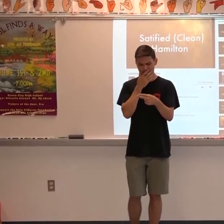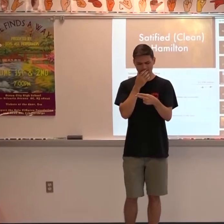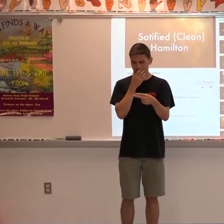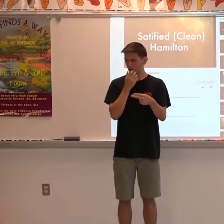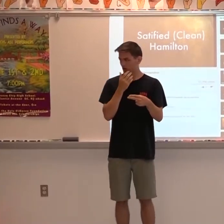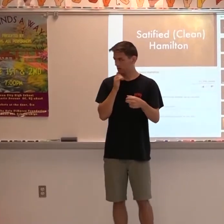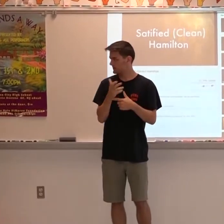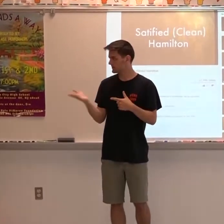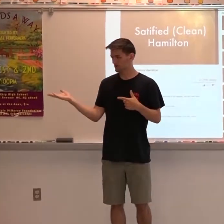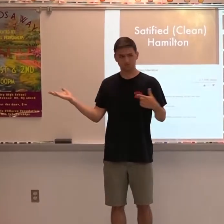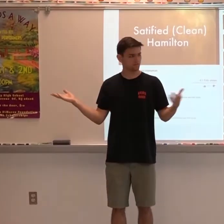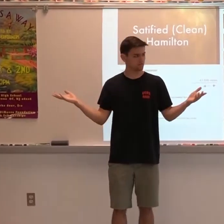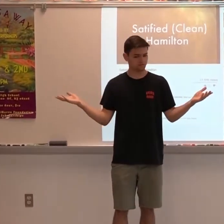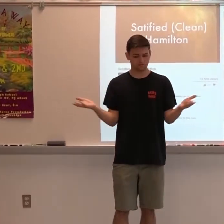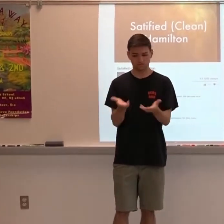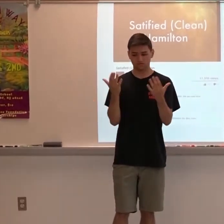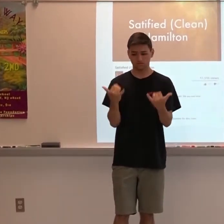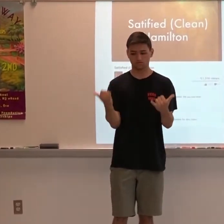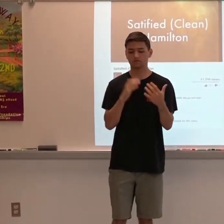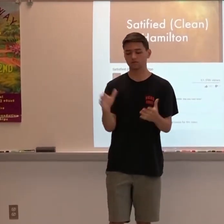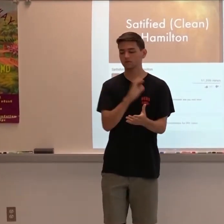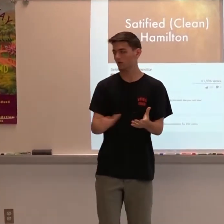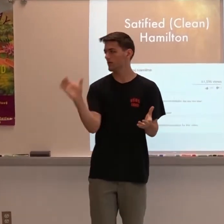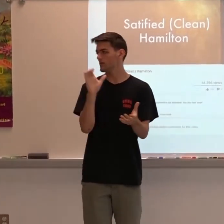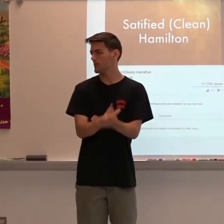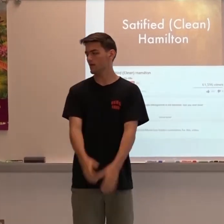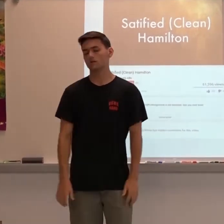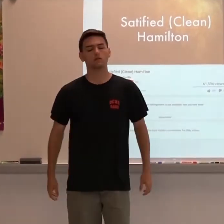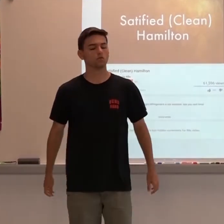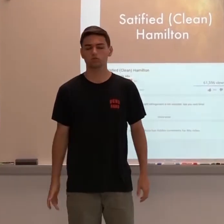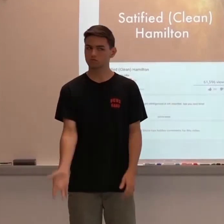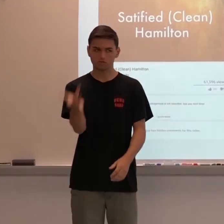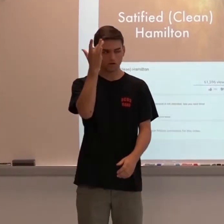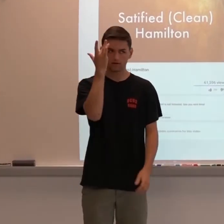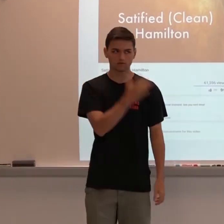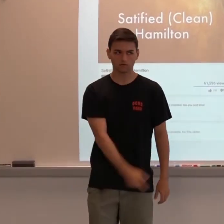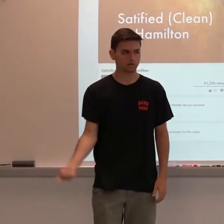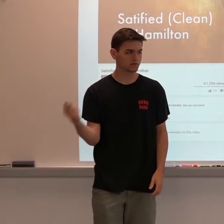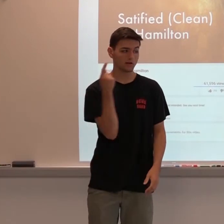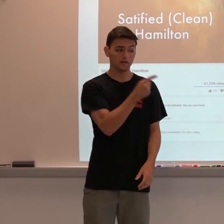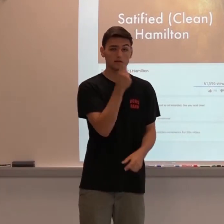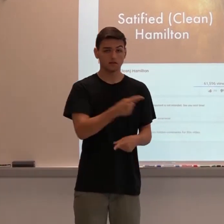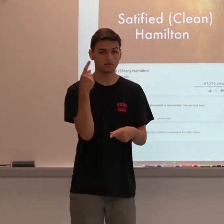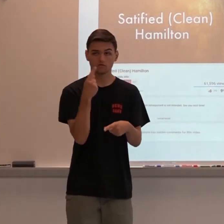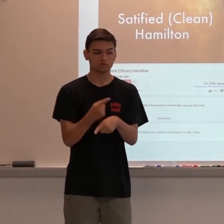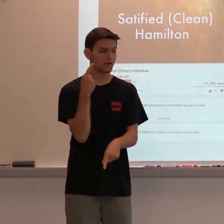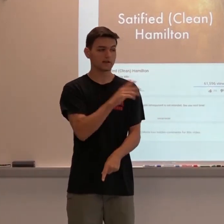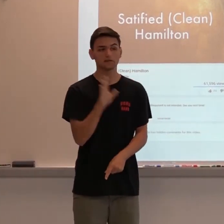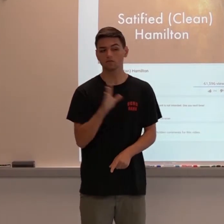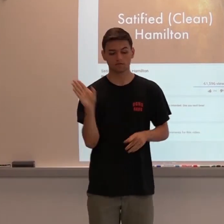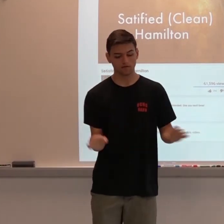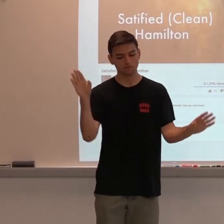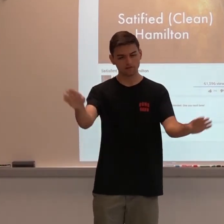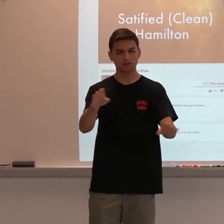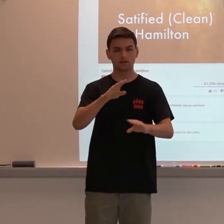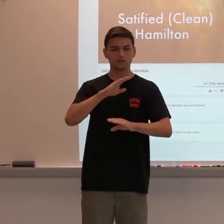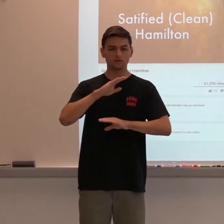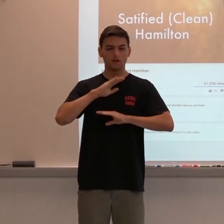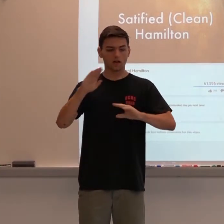why I introduced him to Eliza. Now that's his bride. Nice going, Angelica, he was right. You will never be